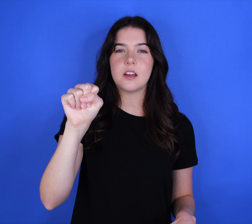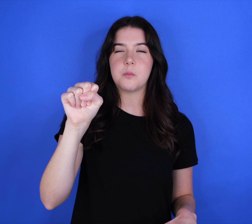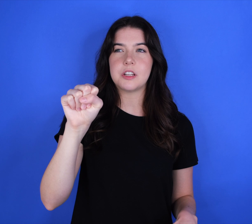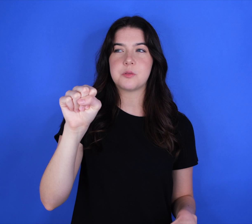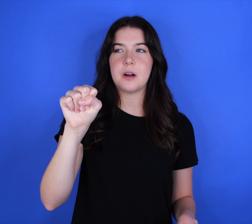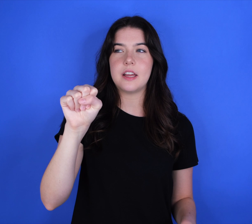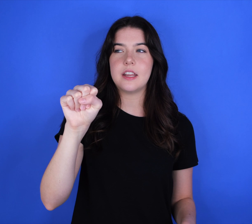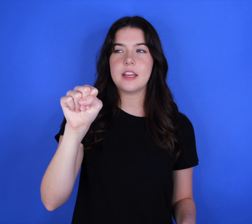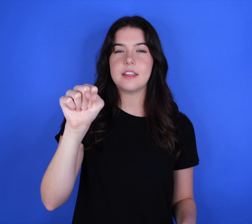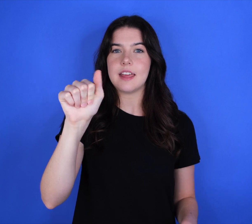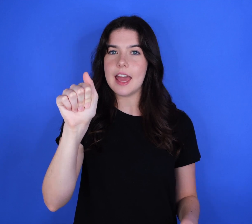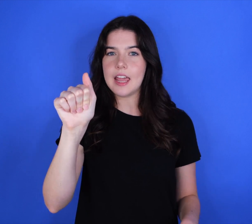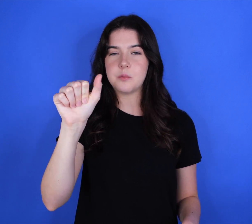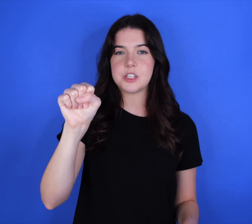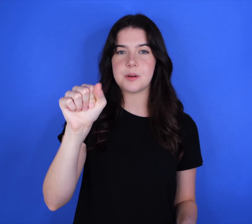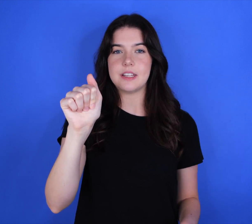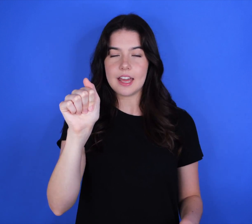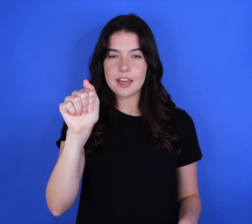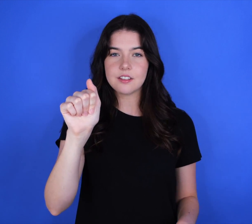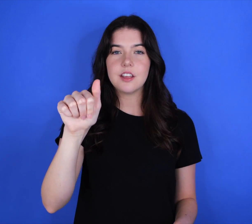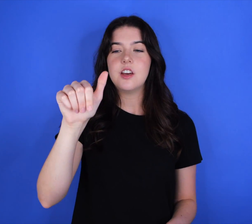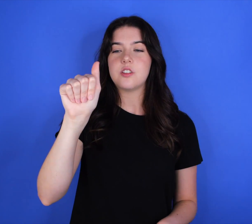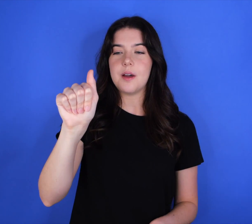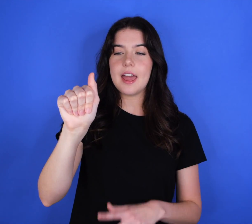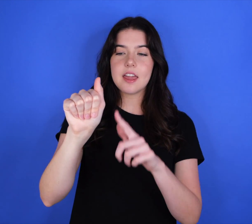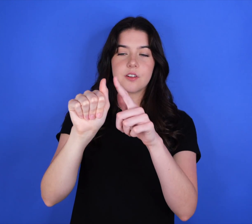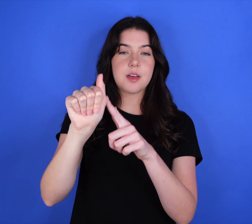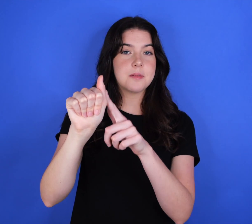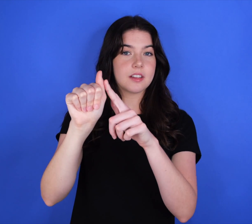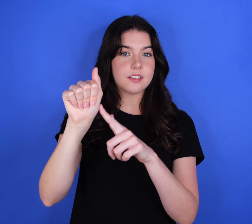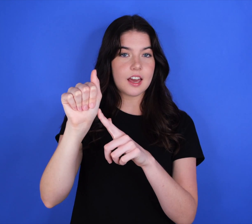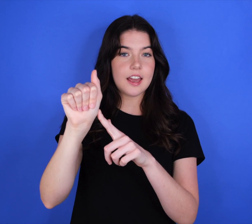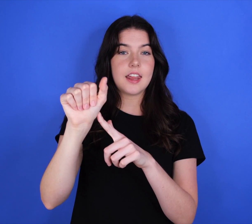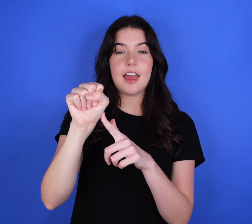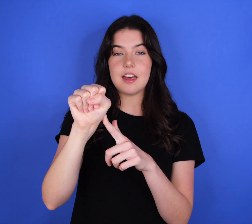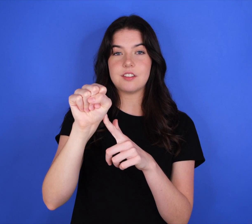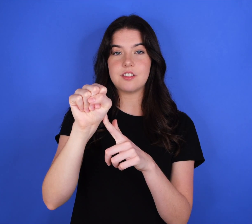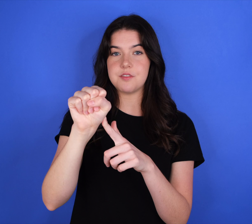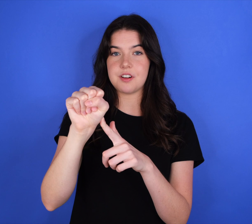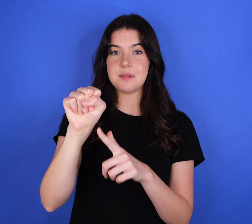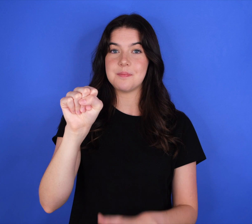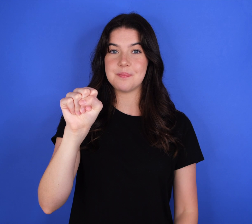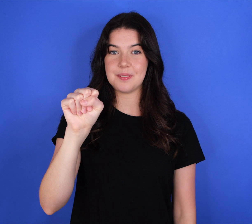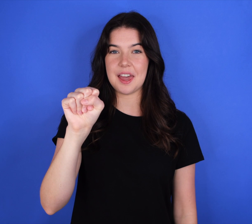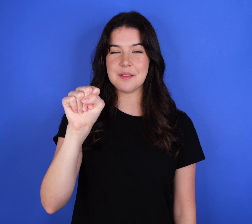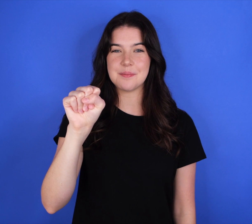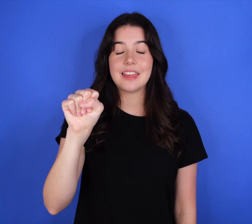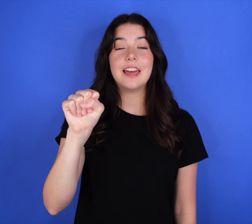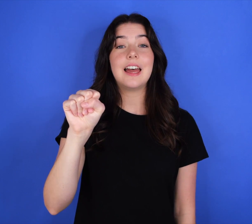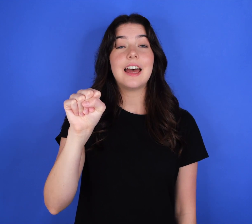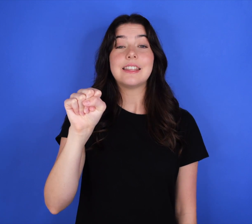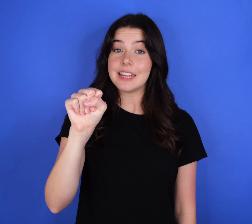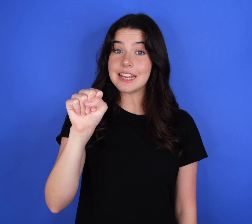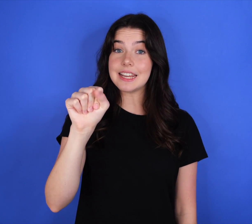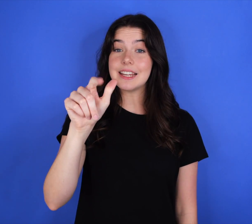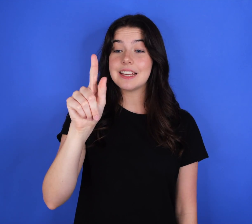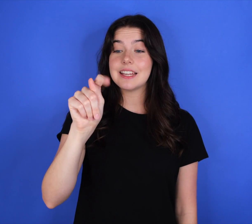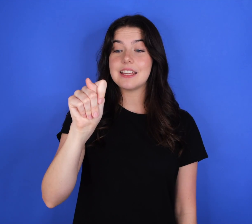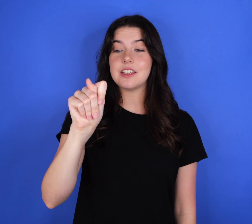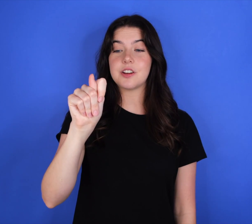which one is A and which one is S. So A, your thumb is on the side, S is in front, okay? T, your